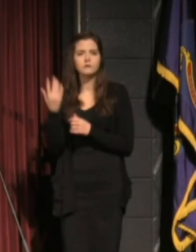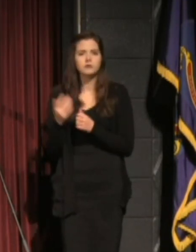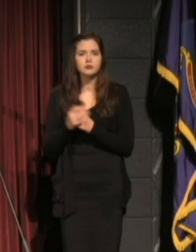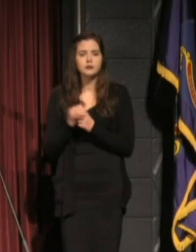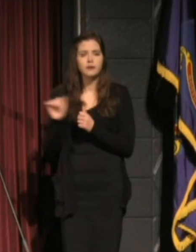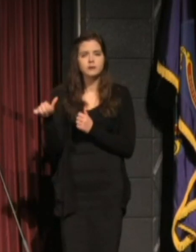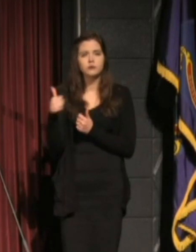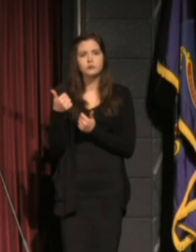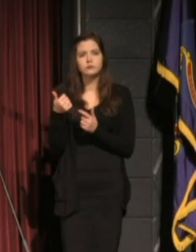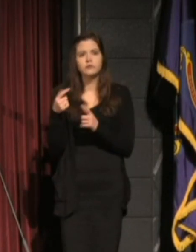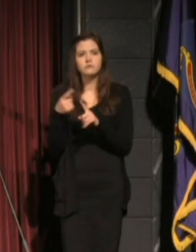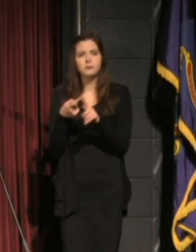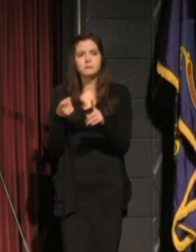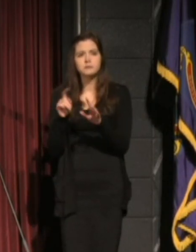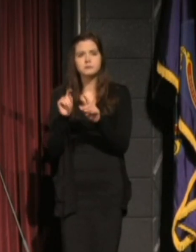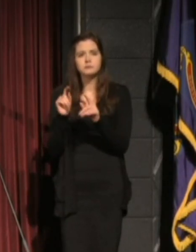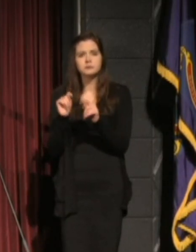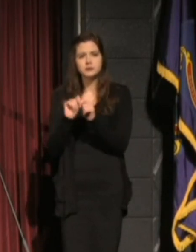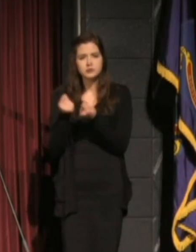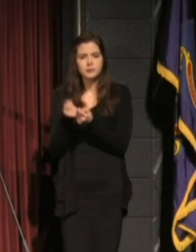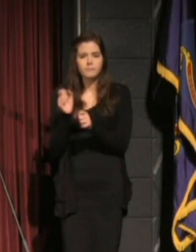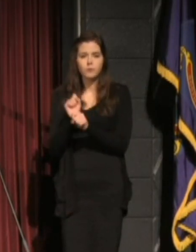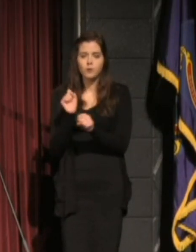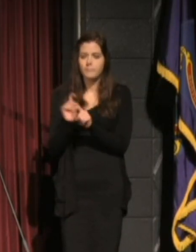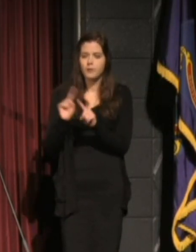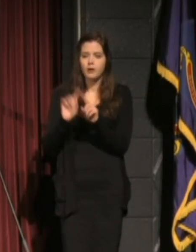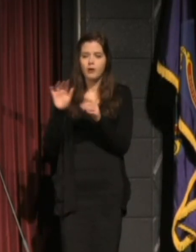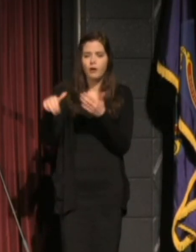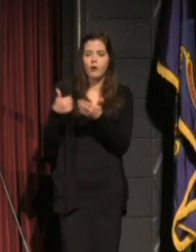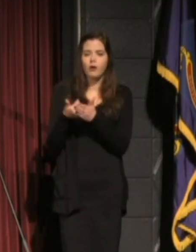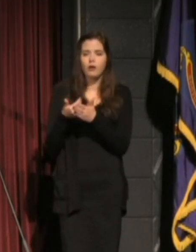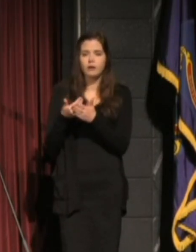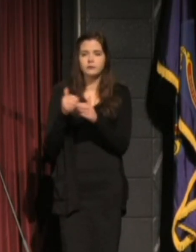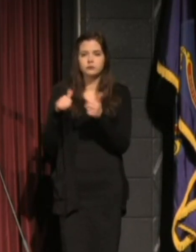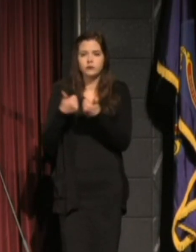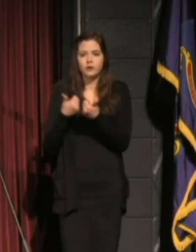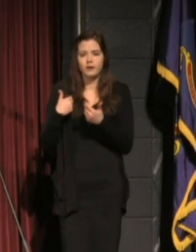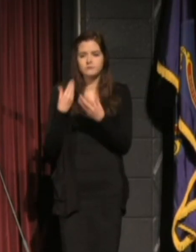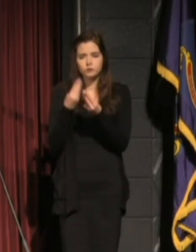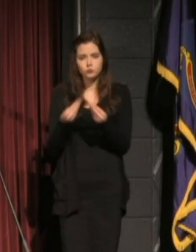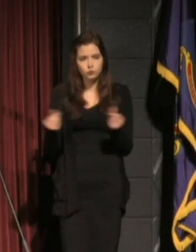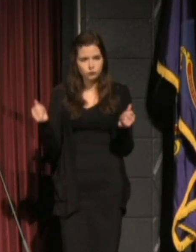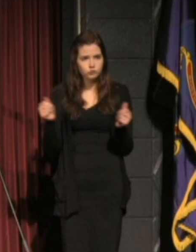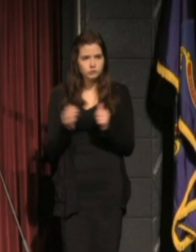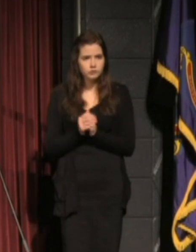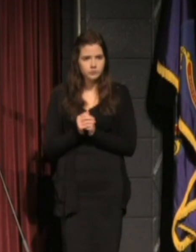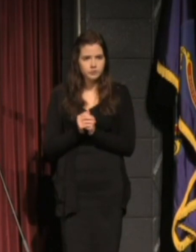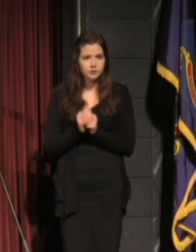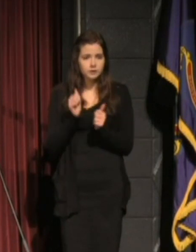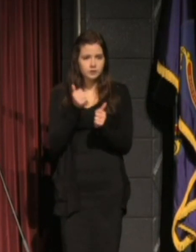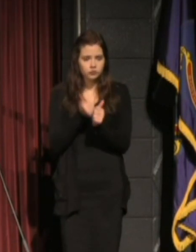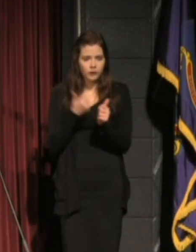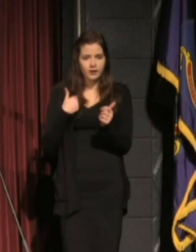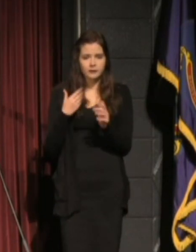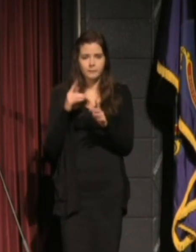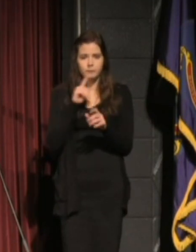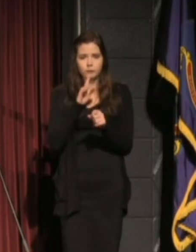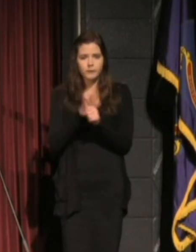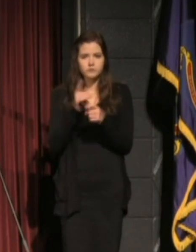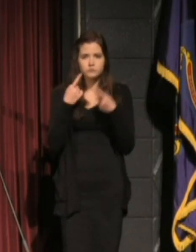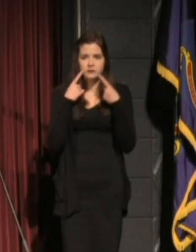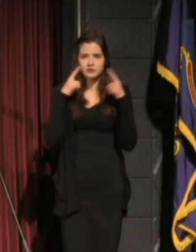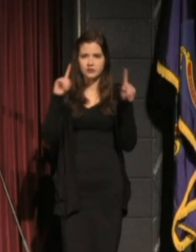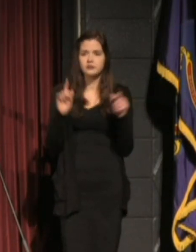overcome through teamwork. But all challenges do have solutions, and each holds the promise of success.